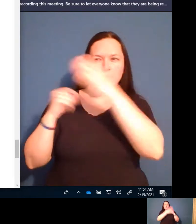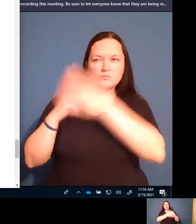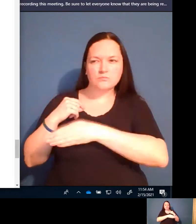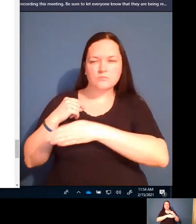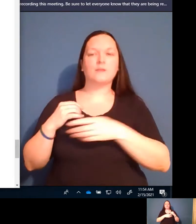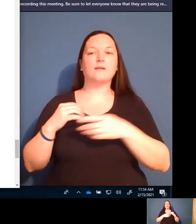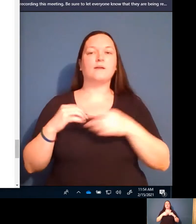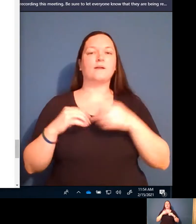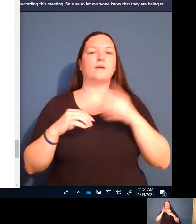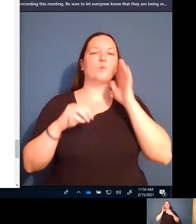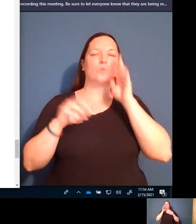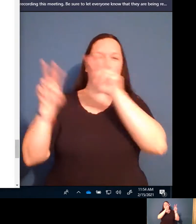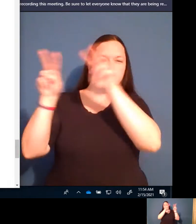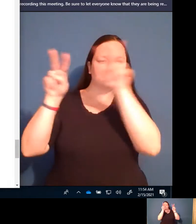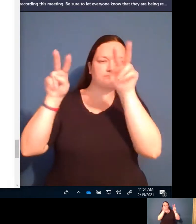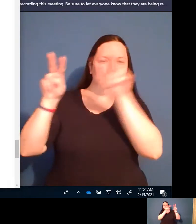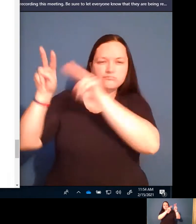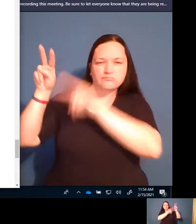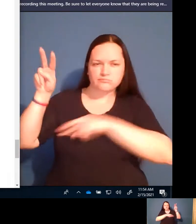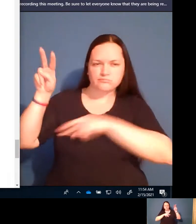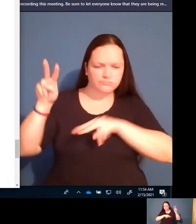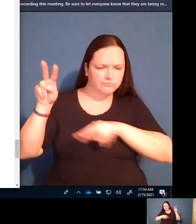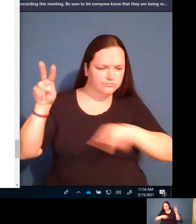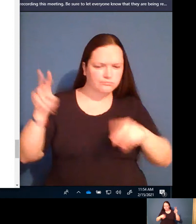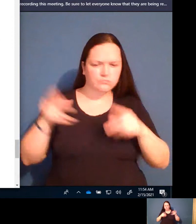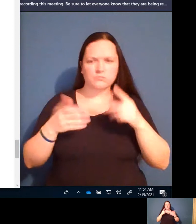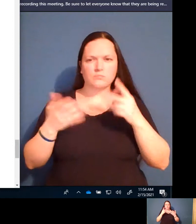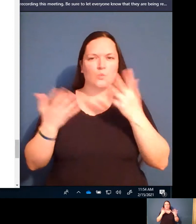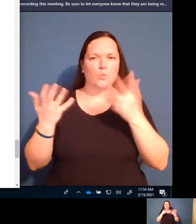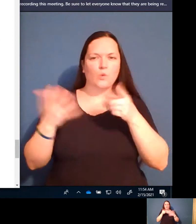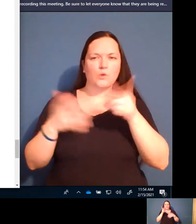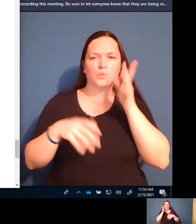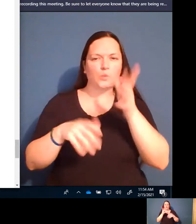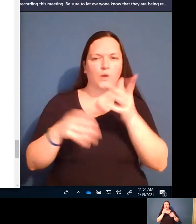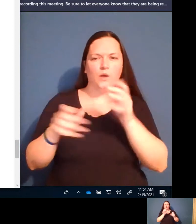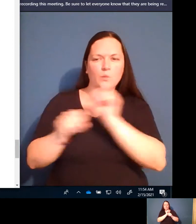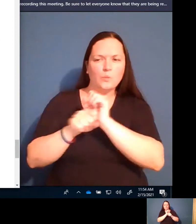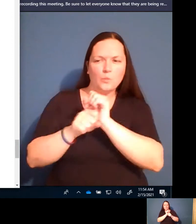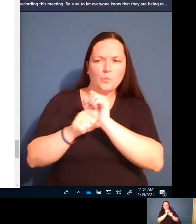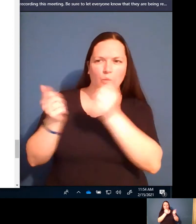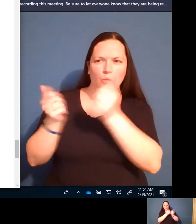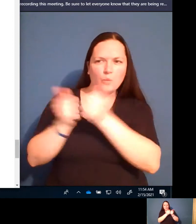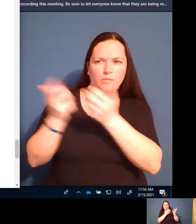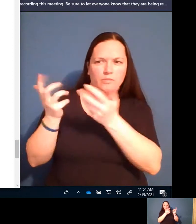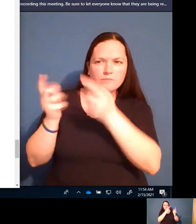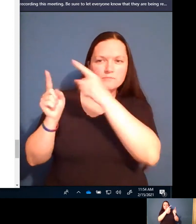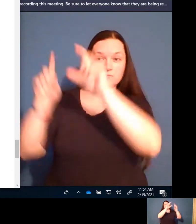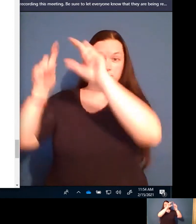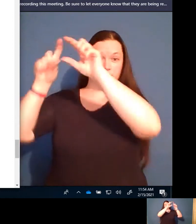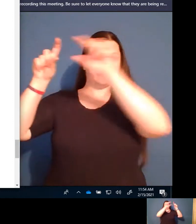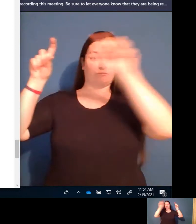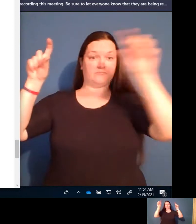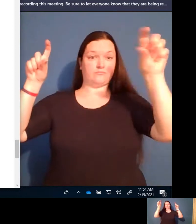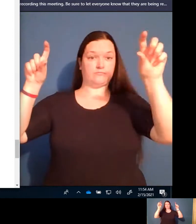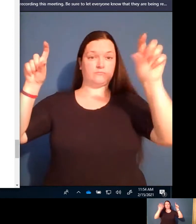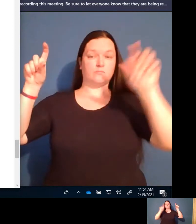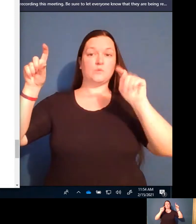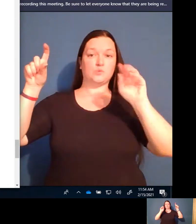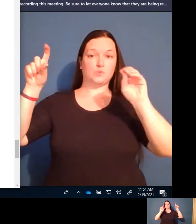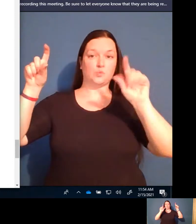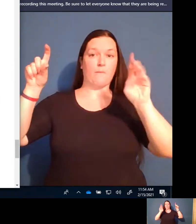of the different areas of the screen that you'll be working with. Near the top of the window is a large toolbar area, and this is called the